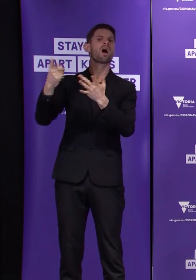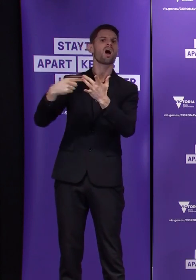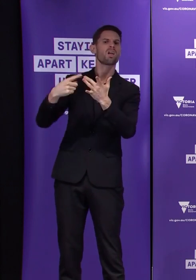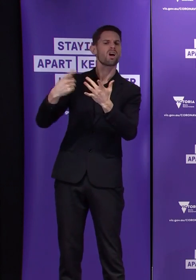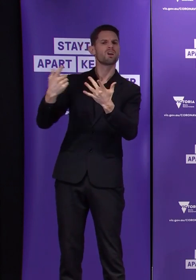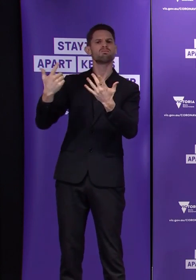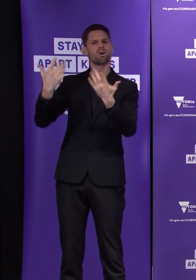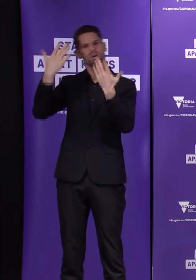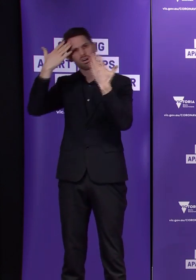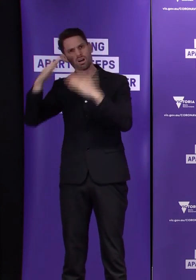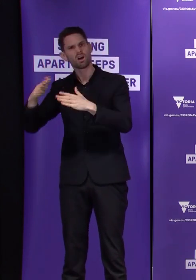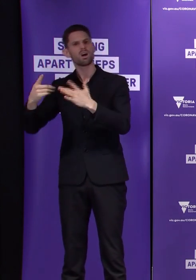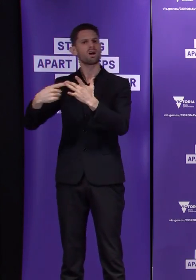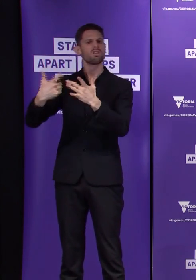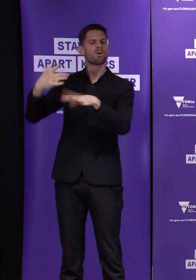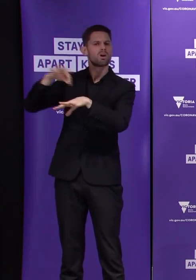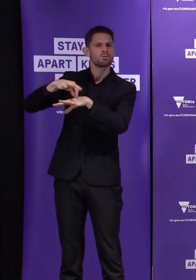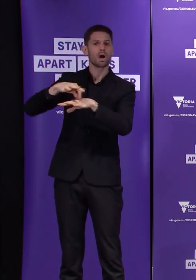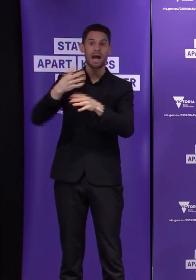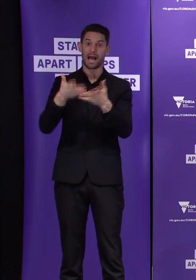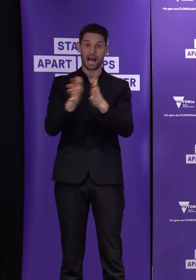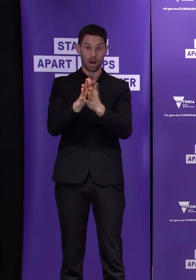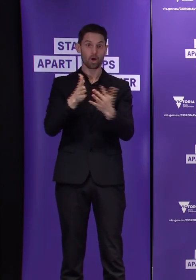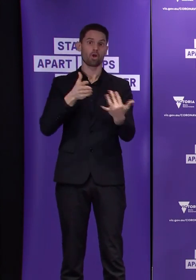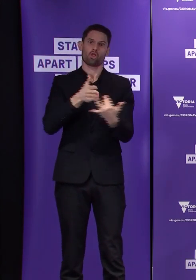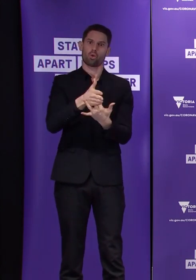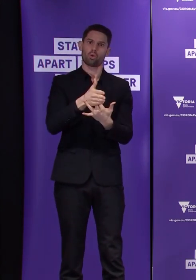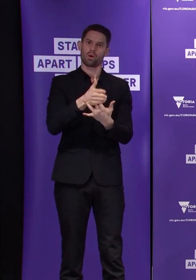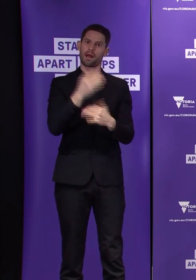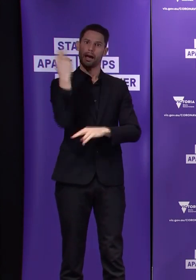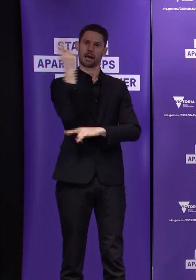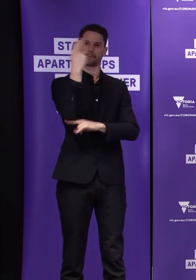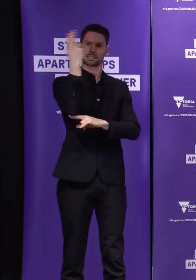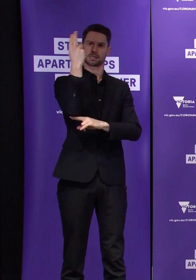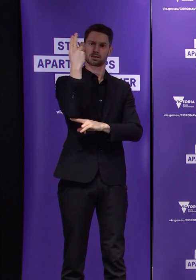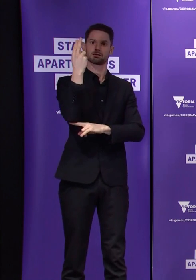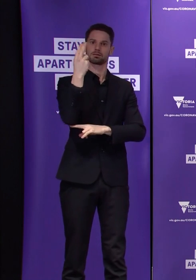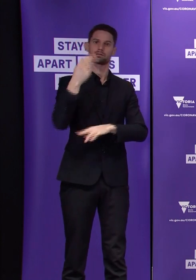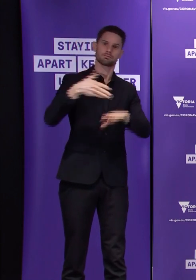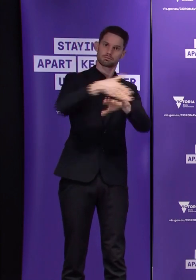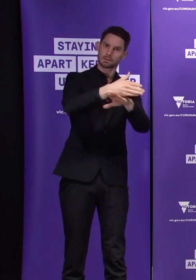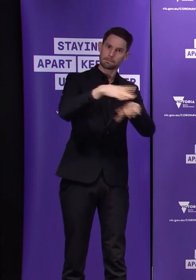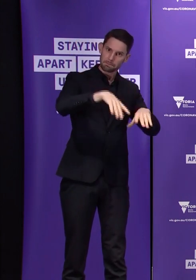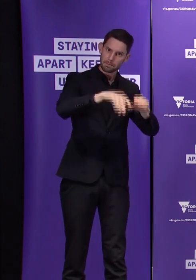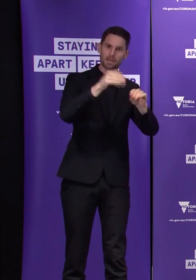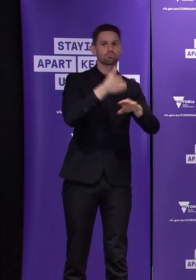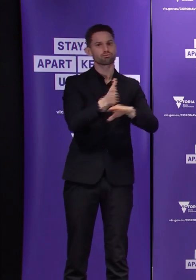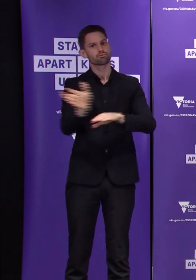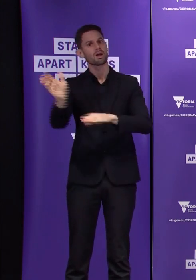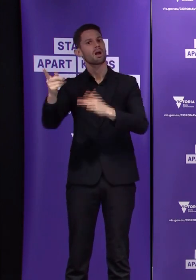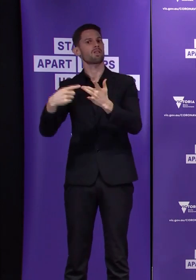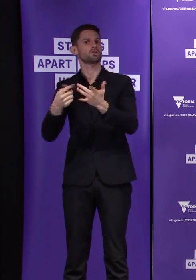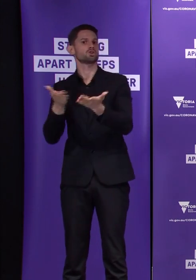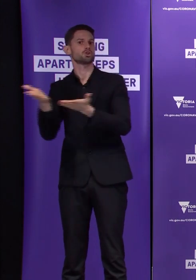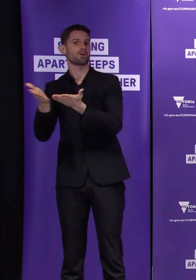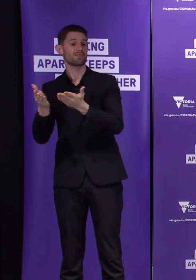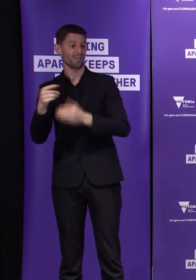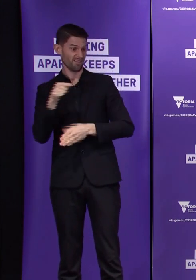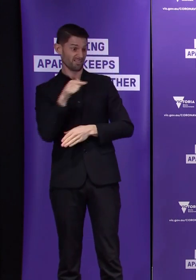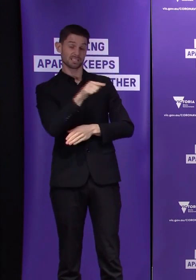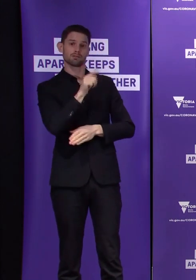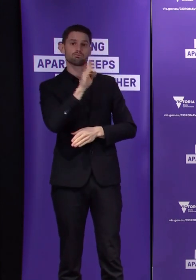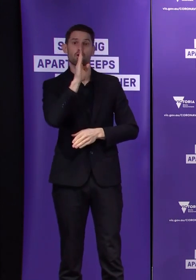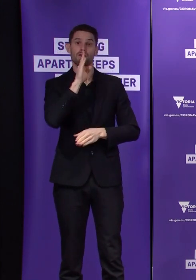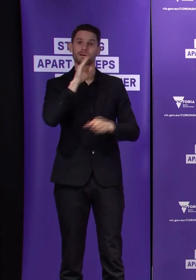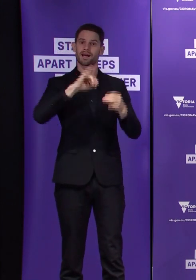basis the ambulances won't be there as a kind of static thing. Again, this is a private SRS.